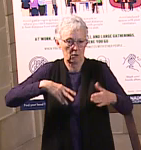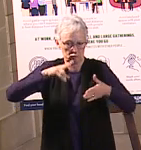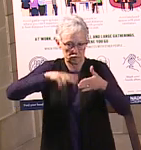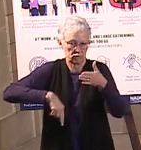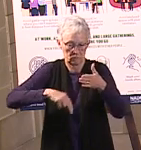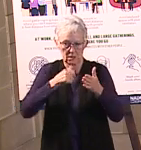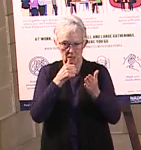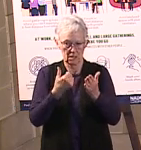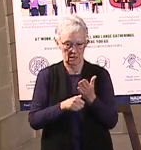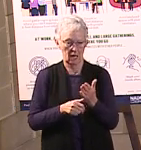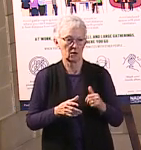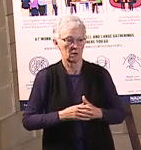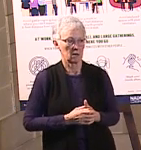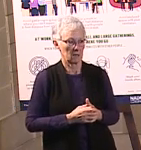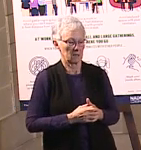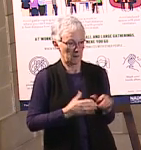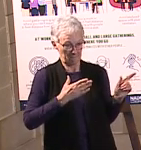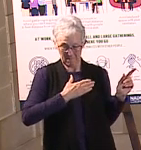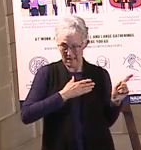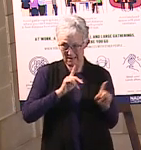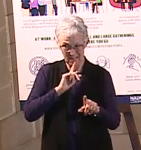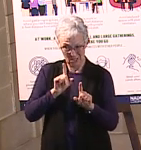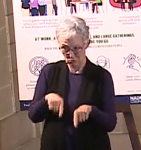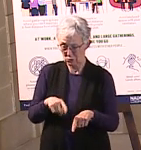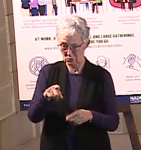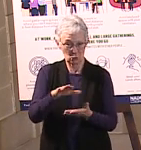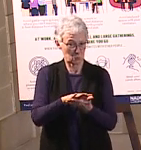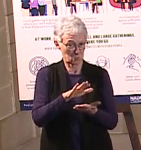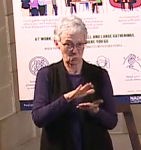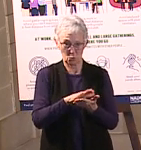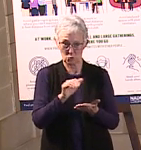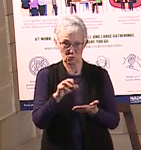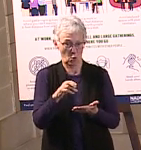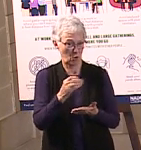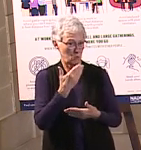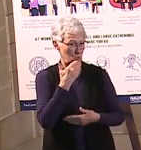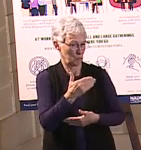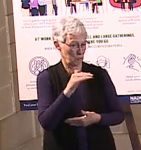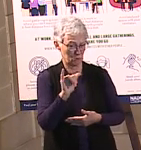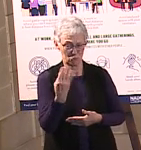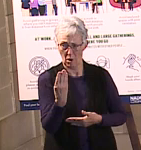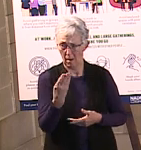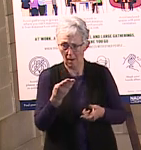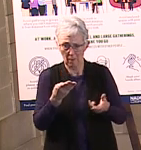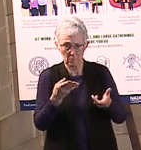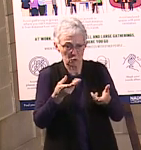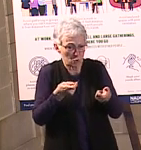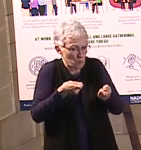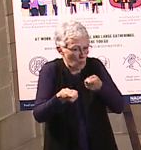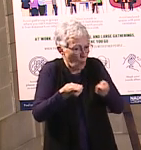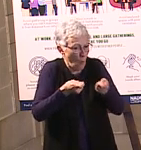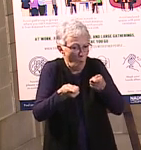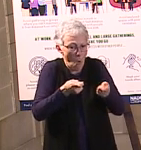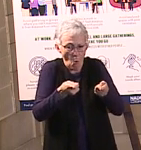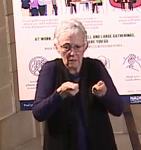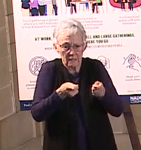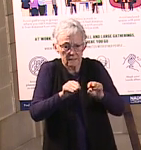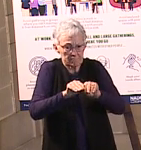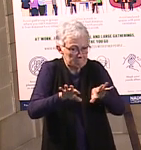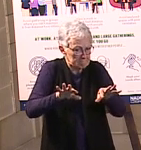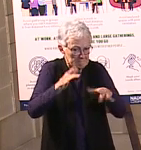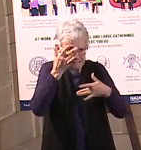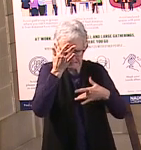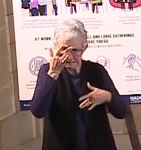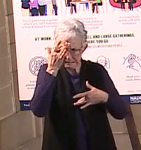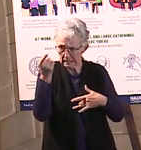are taking this, are managing it the way they're supposed to. So we've got 245 school districts. They're not all the same. You've